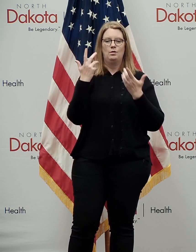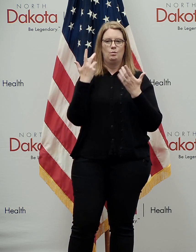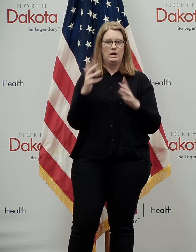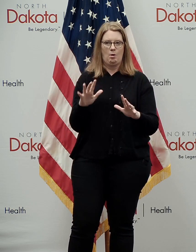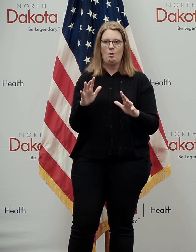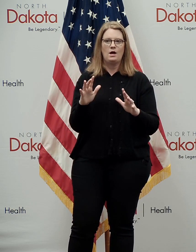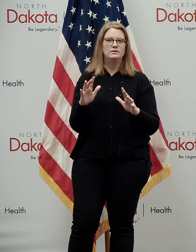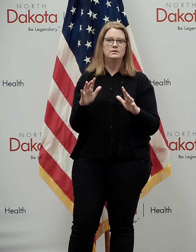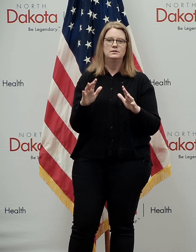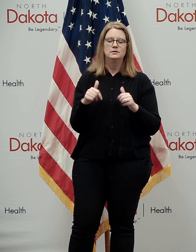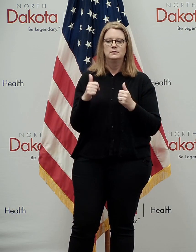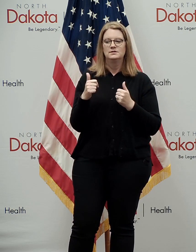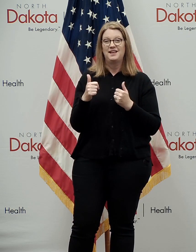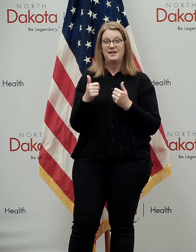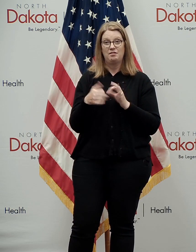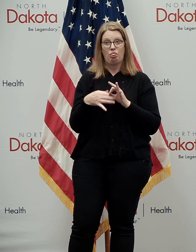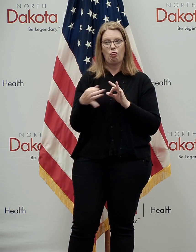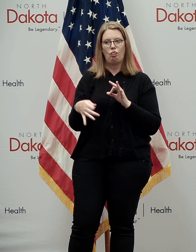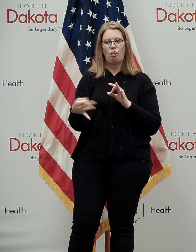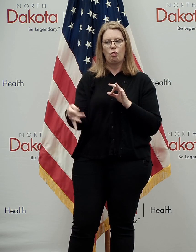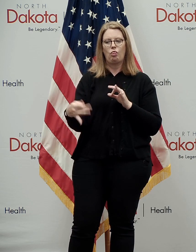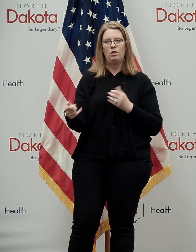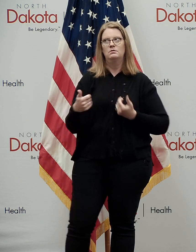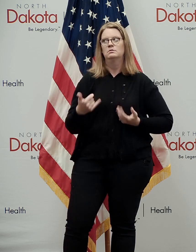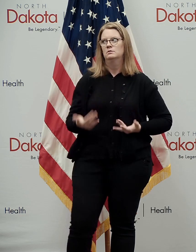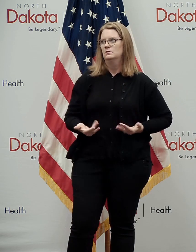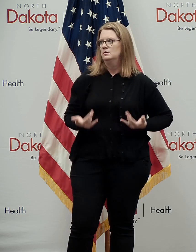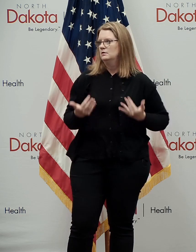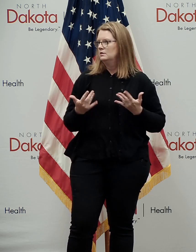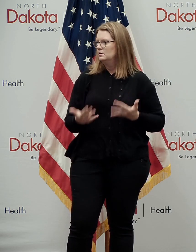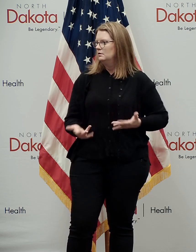any wait times for customers or